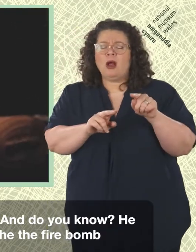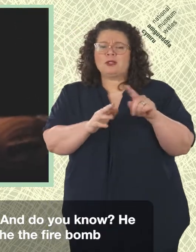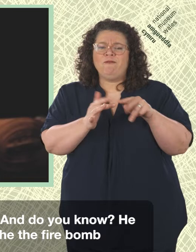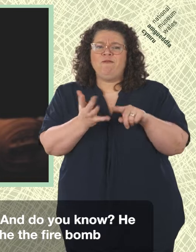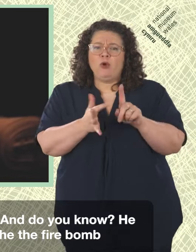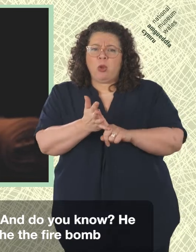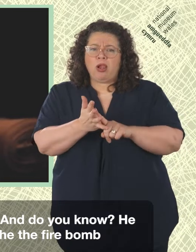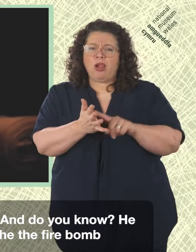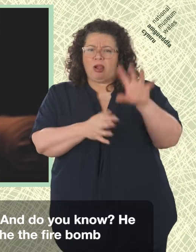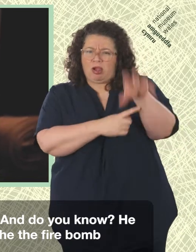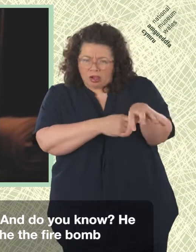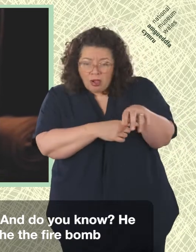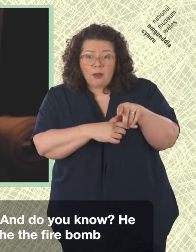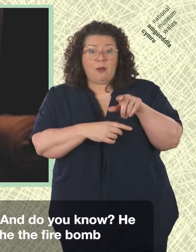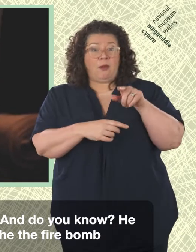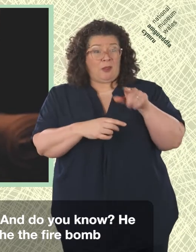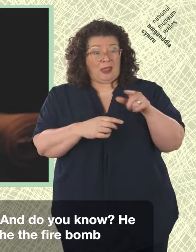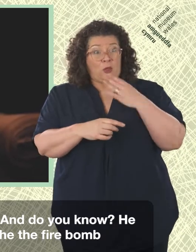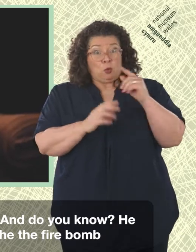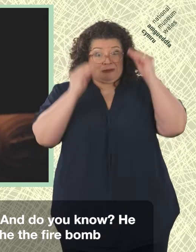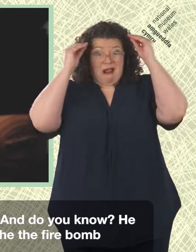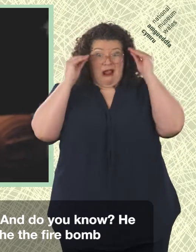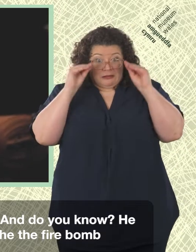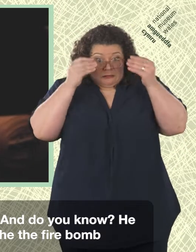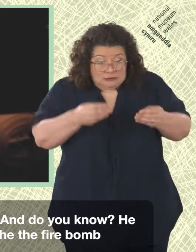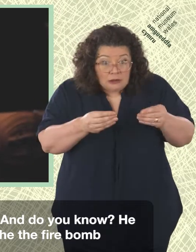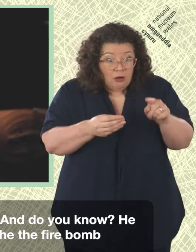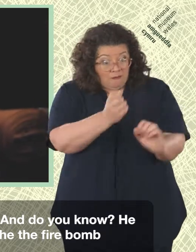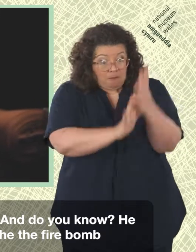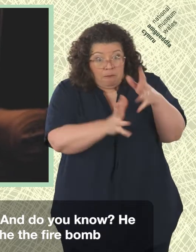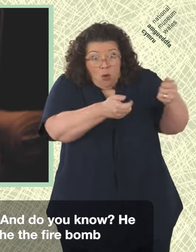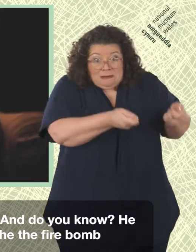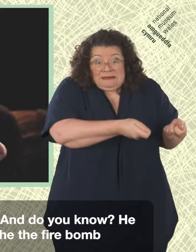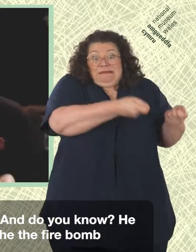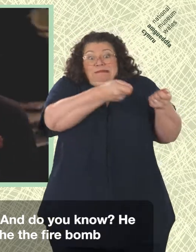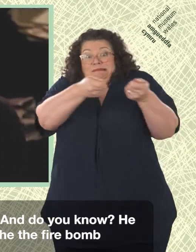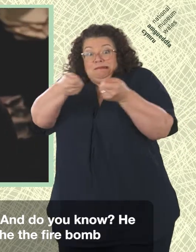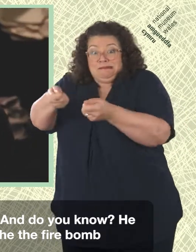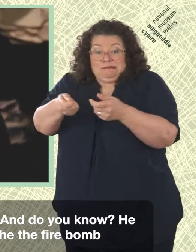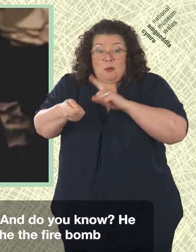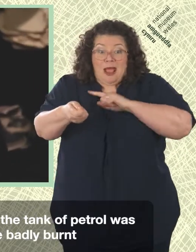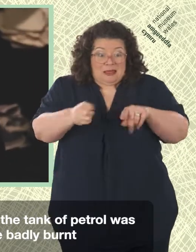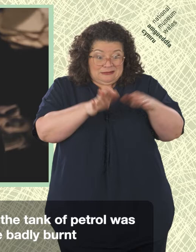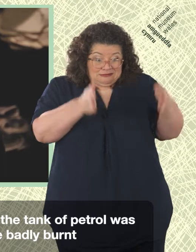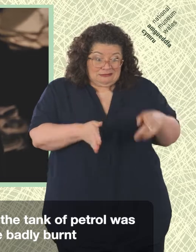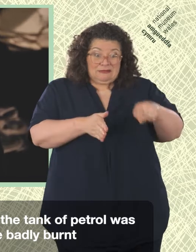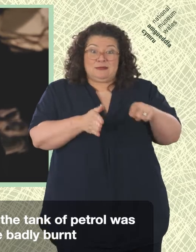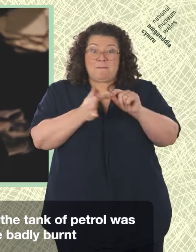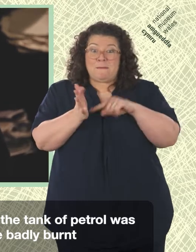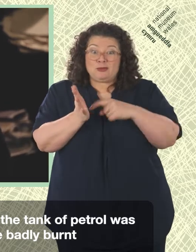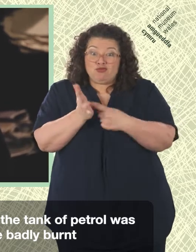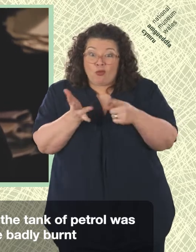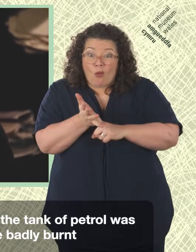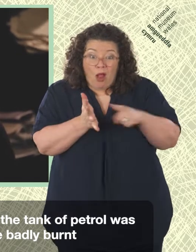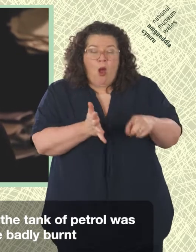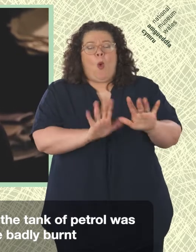at a fuel depot. And he managed, with his hat, to take the firebomb off the top of the tank